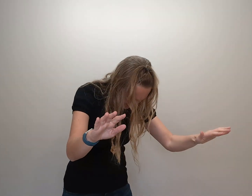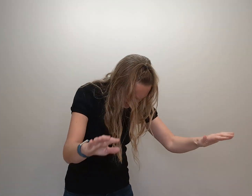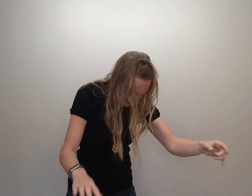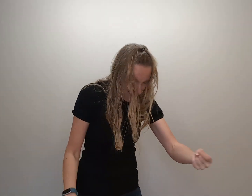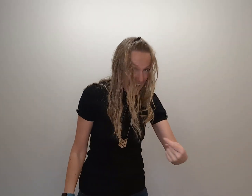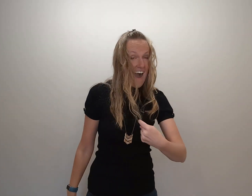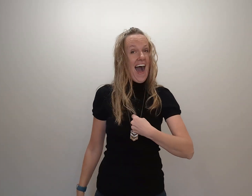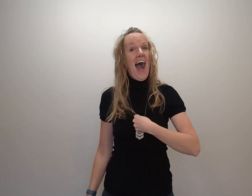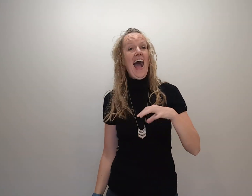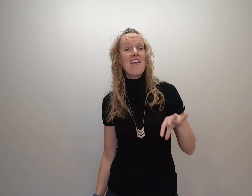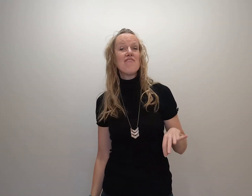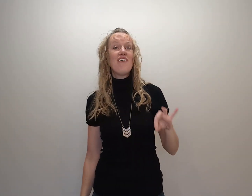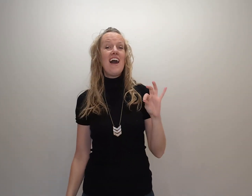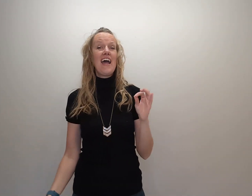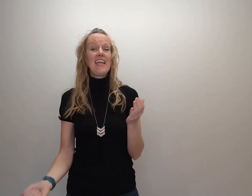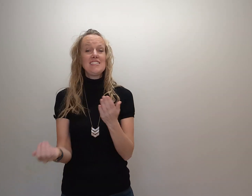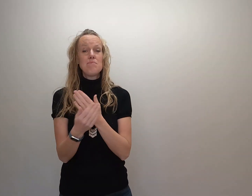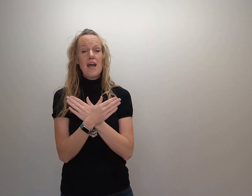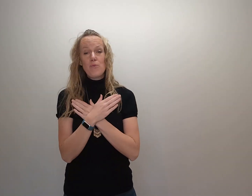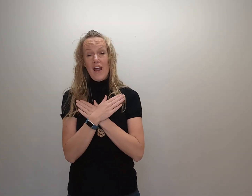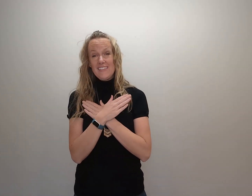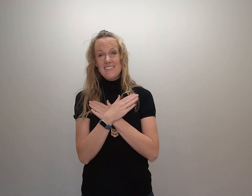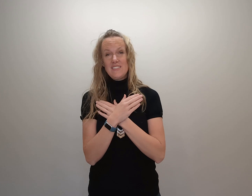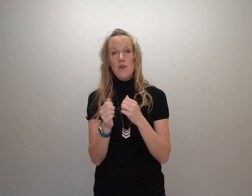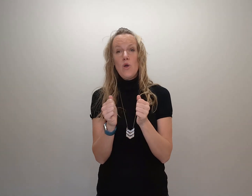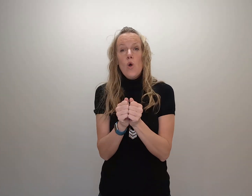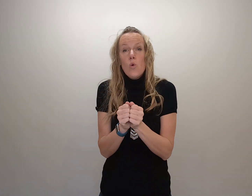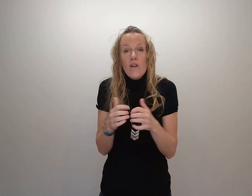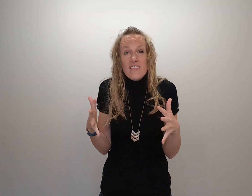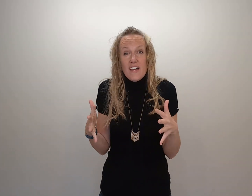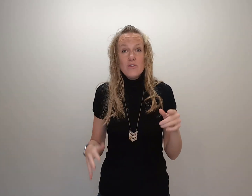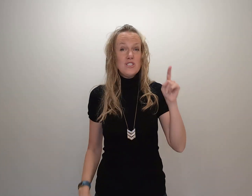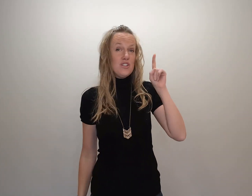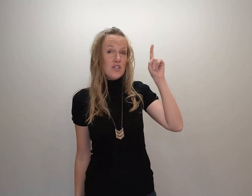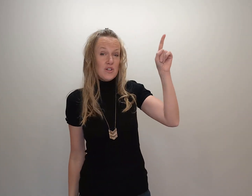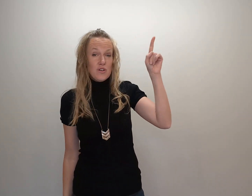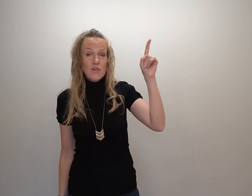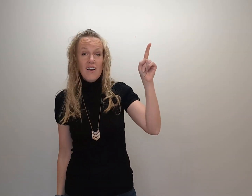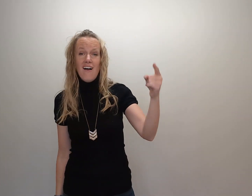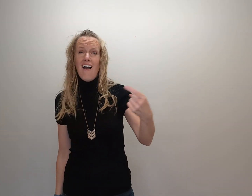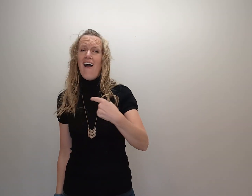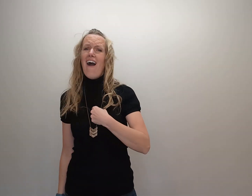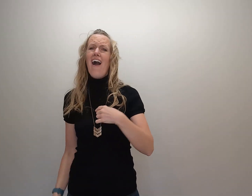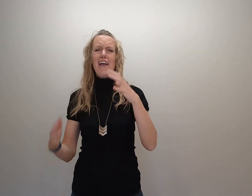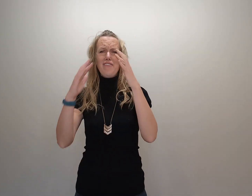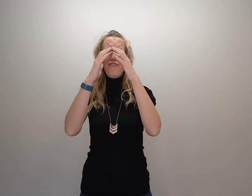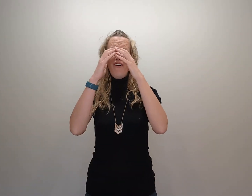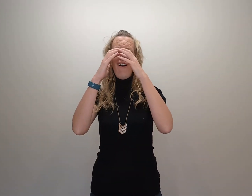here, I find my rest. Without you, I